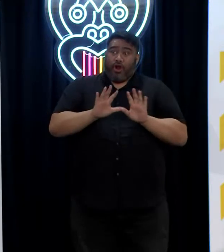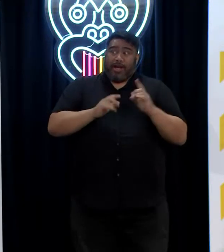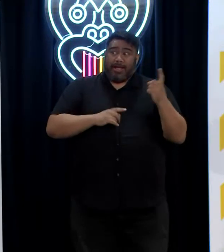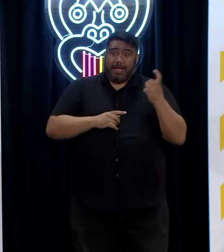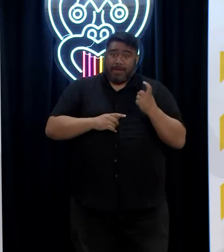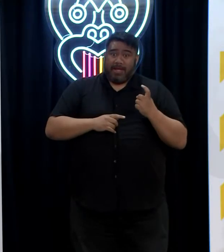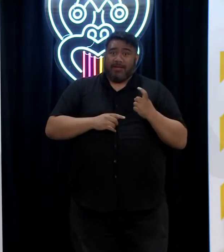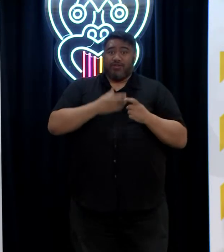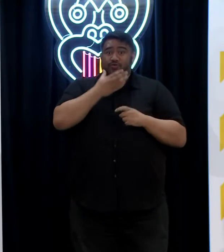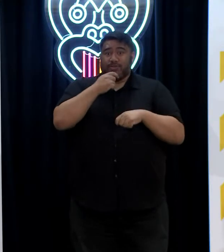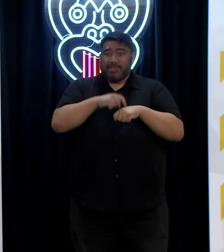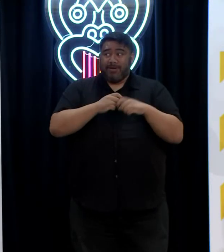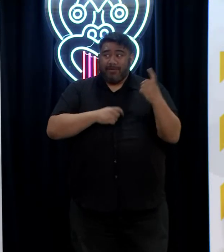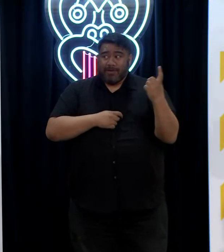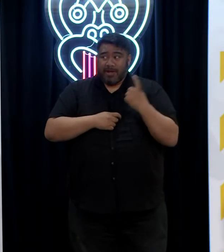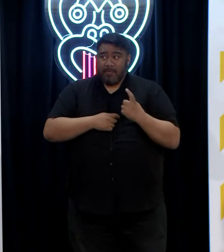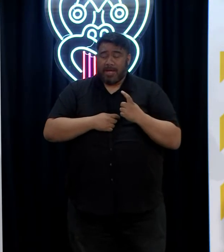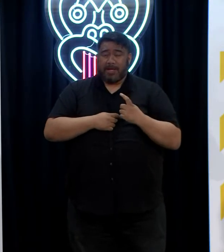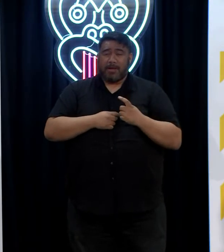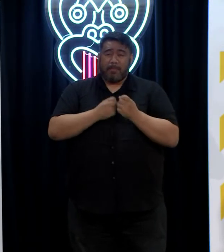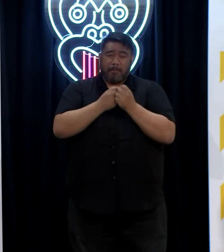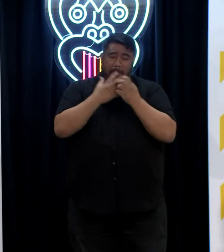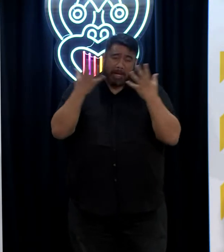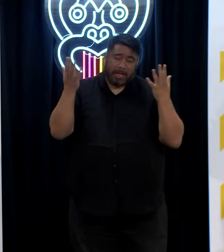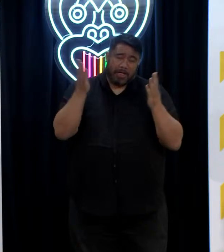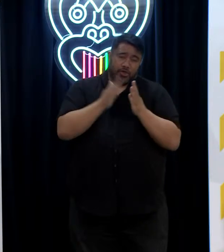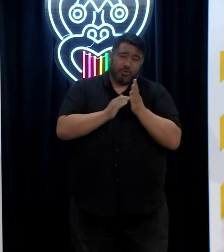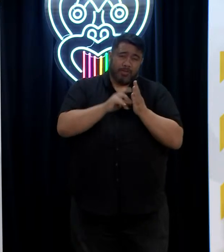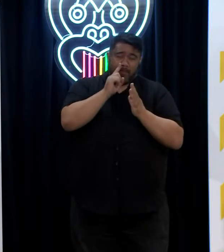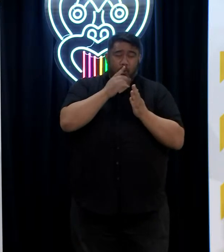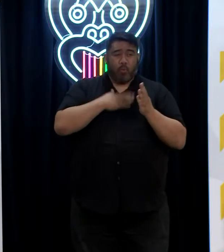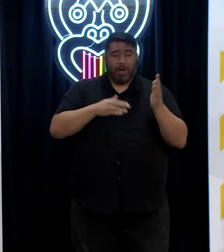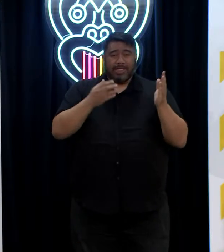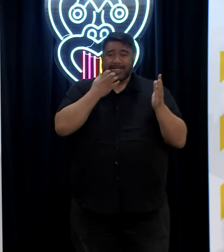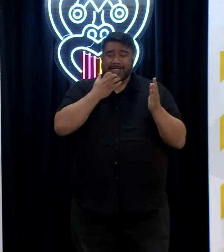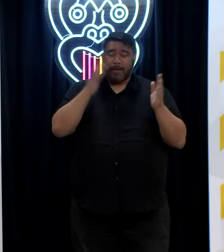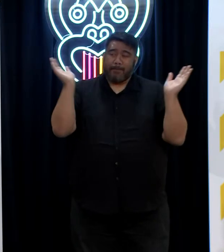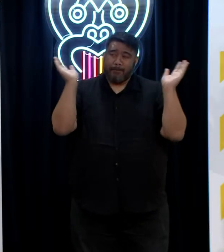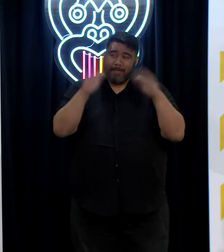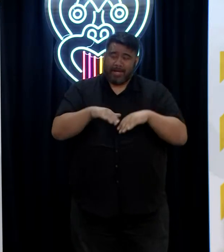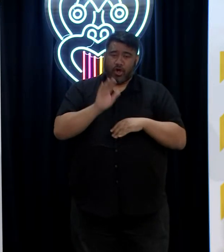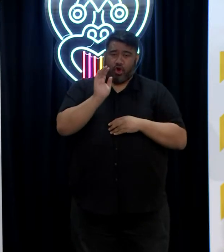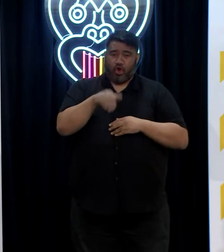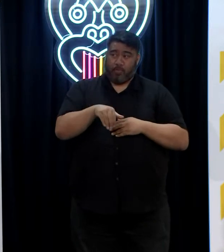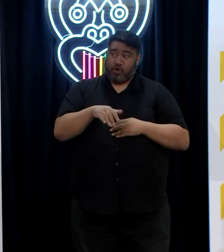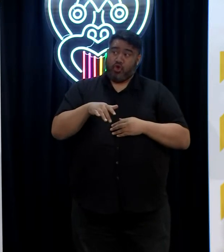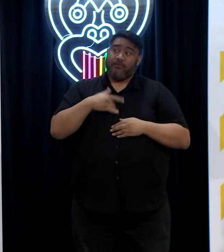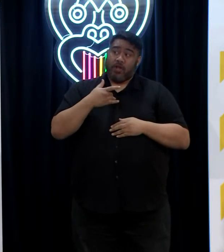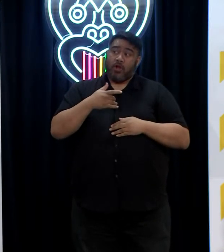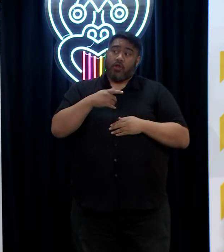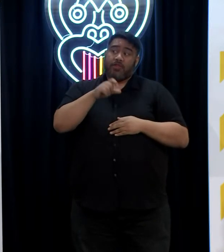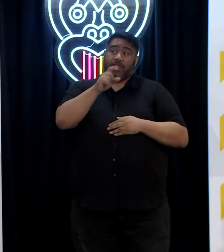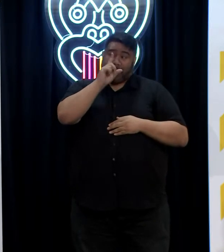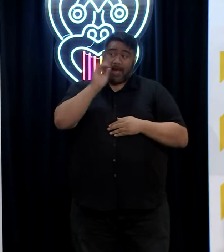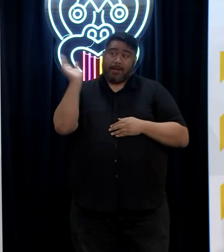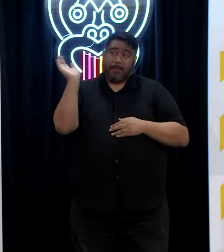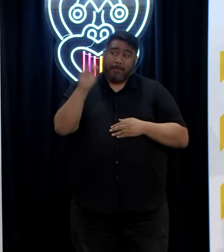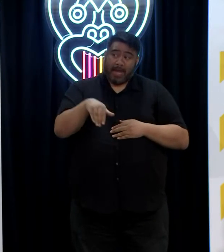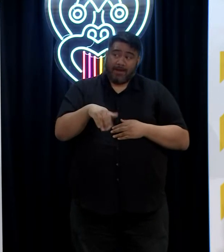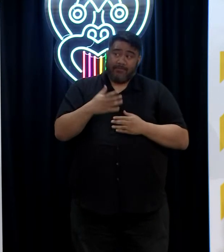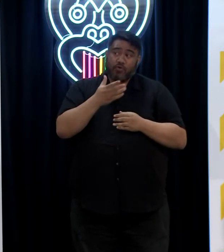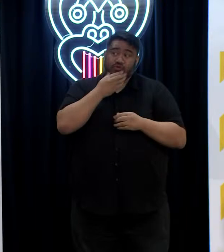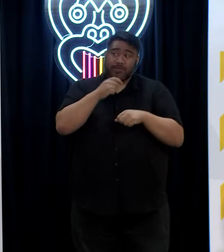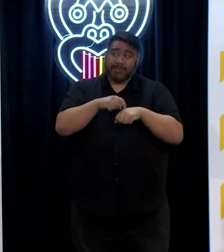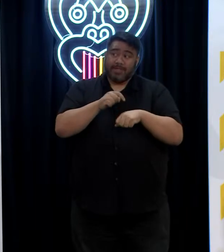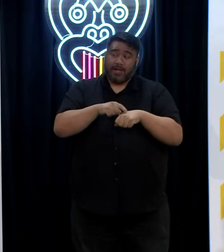up, hundreds of thousands of Kiwis back at home. Do you have the ambition that they might be able to spend time together at Christmas? It is a very different